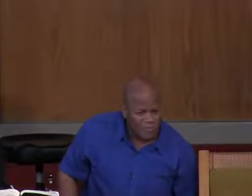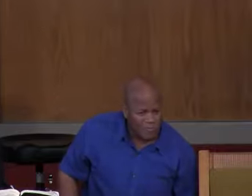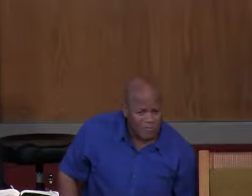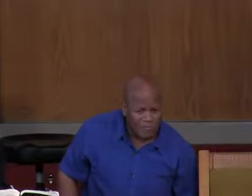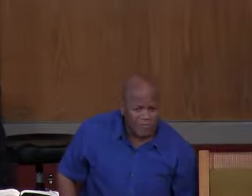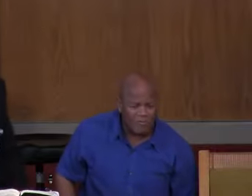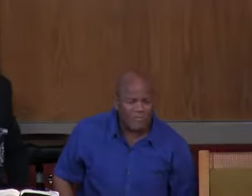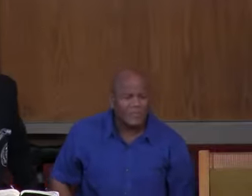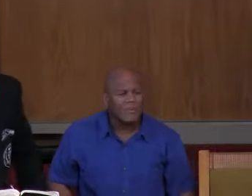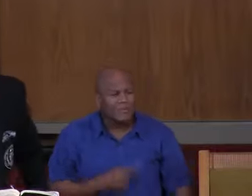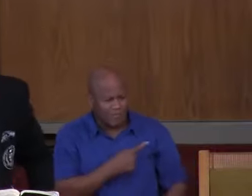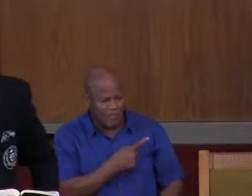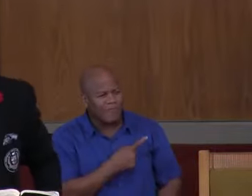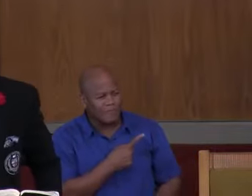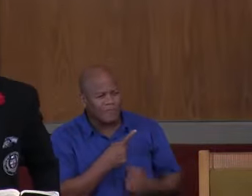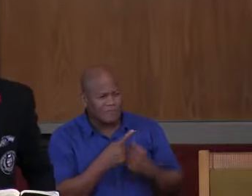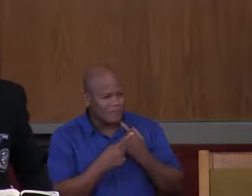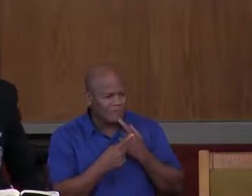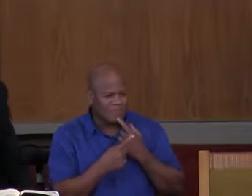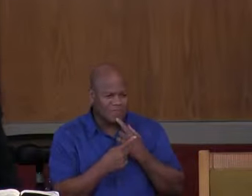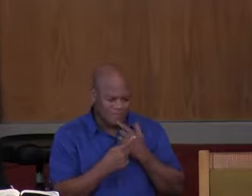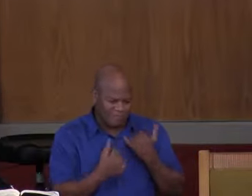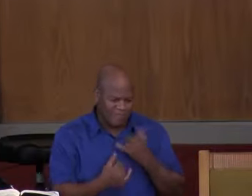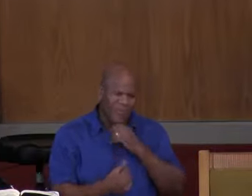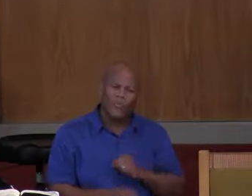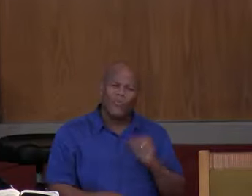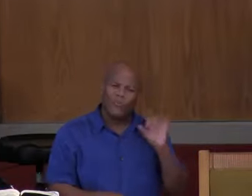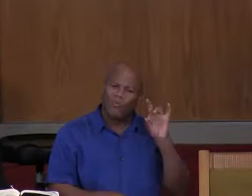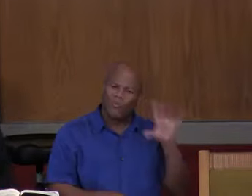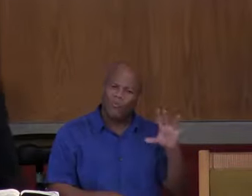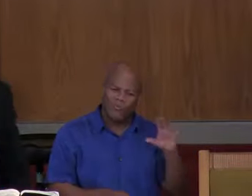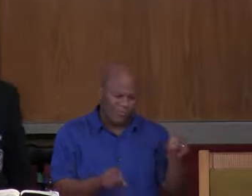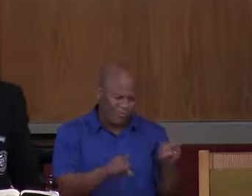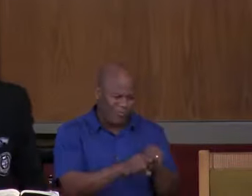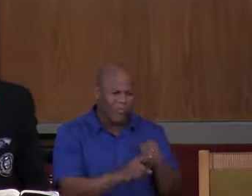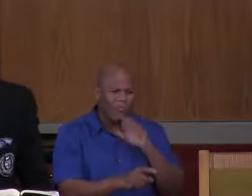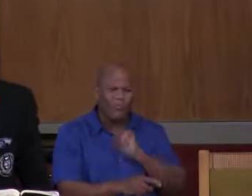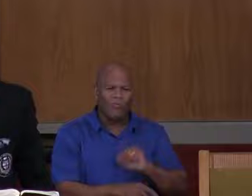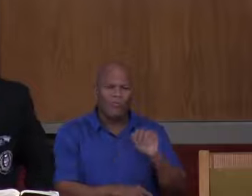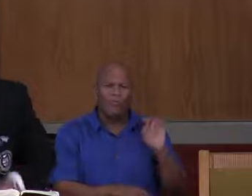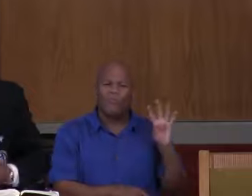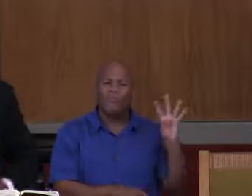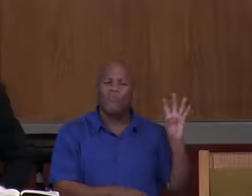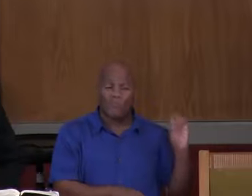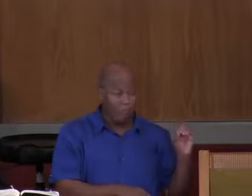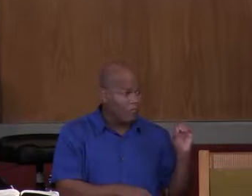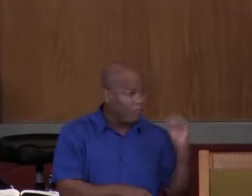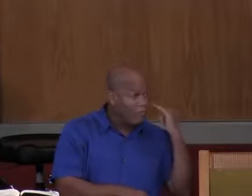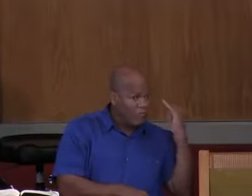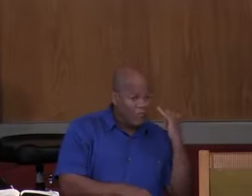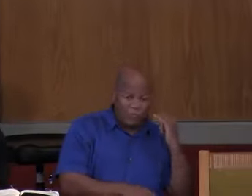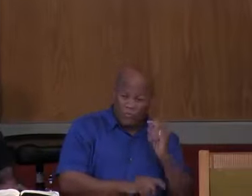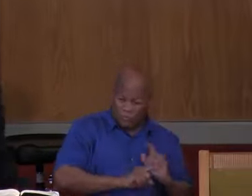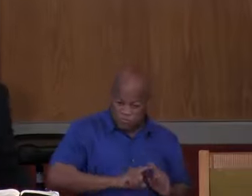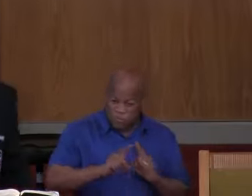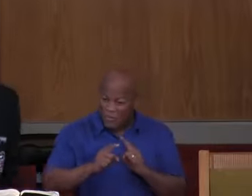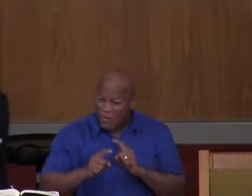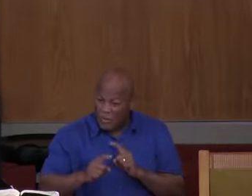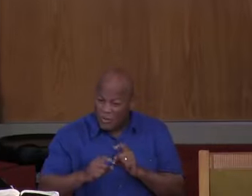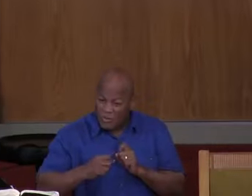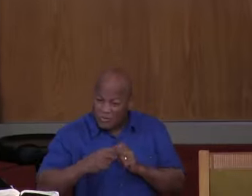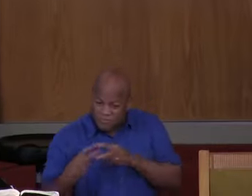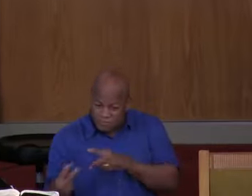And he said, here I am 85, just as strong as I was when I was 40. And if I need to wrestle, if I need to